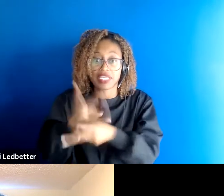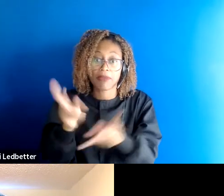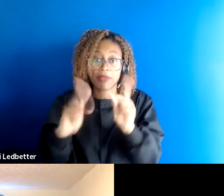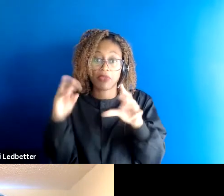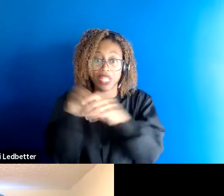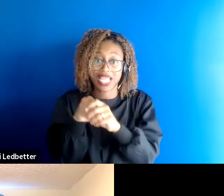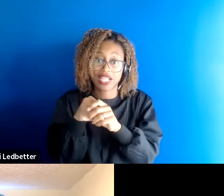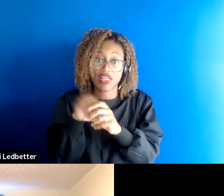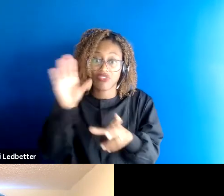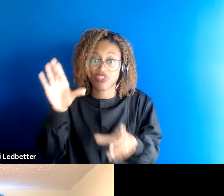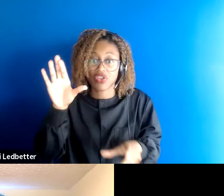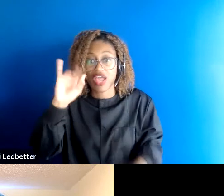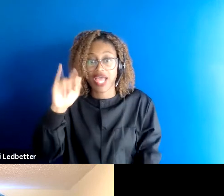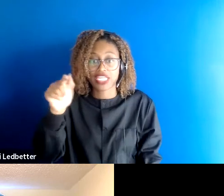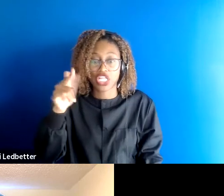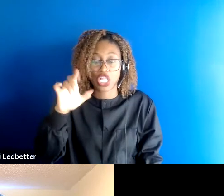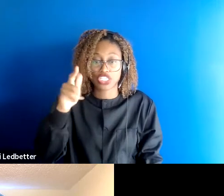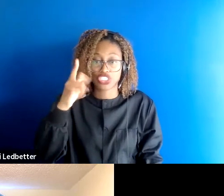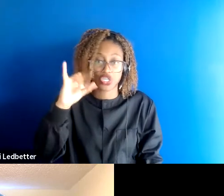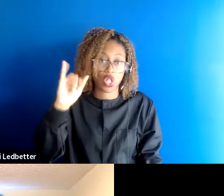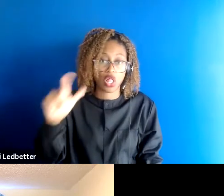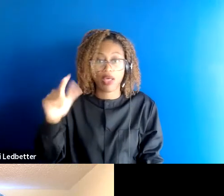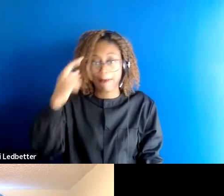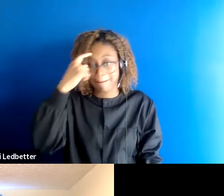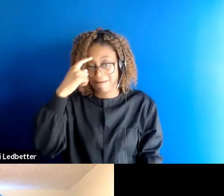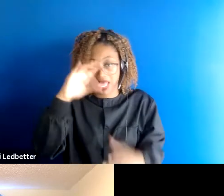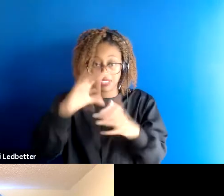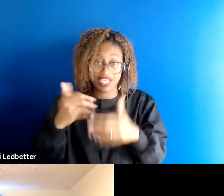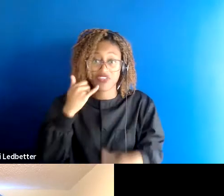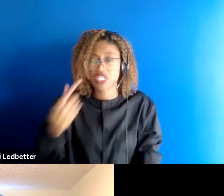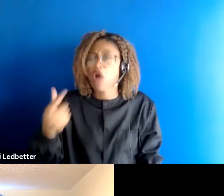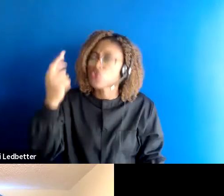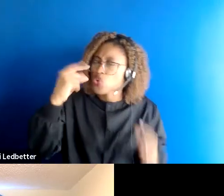a certain ideological mindset. And so if you tell someone to go and Google